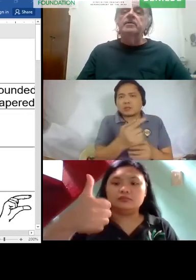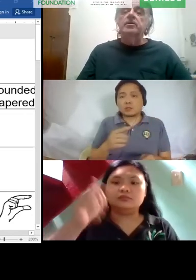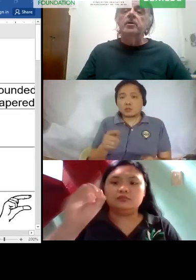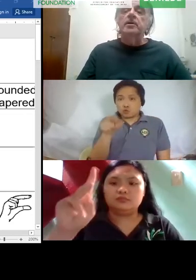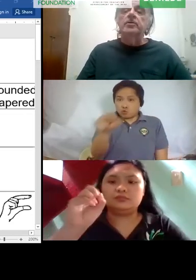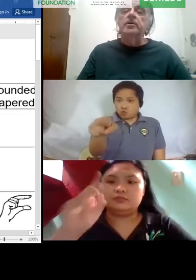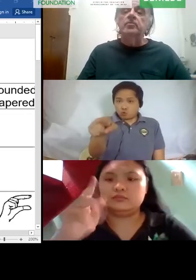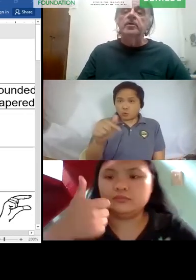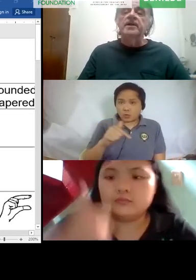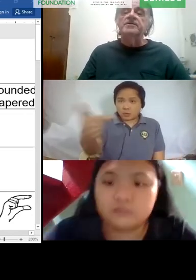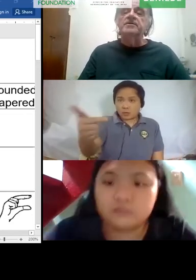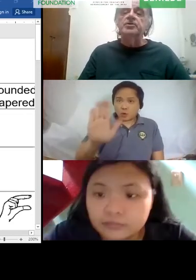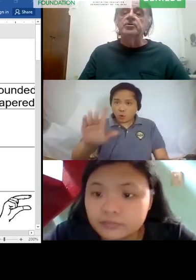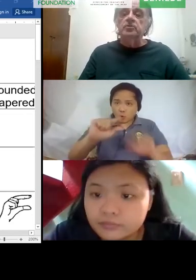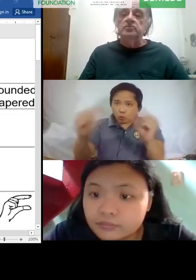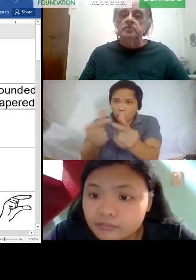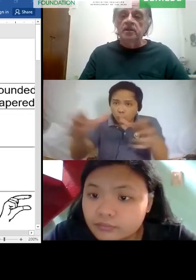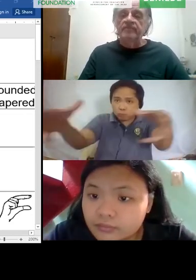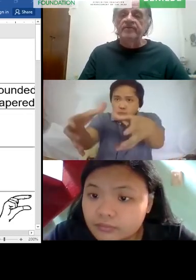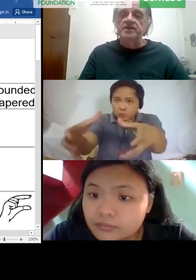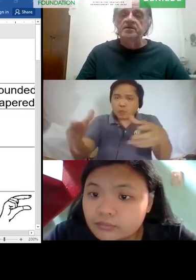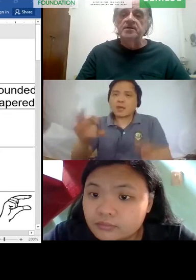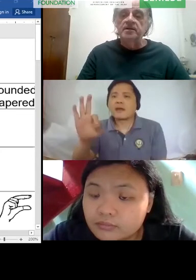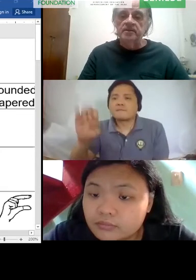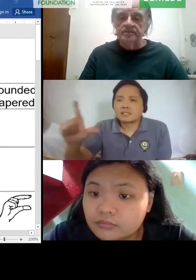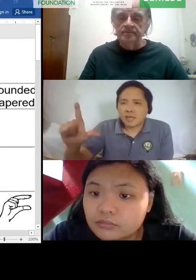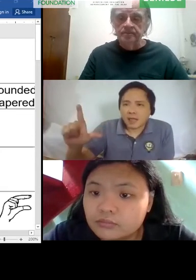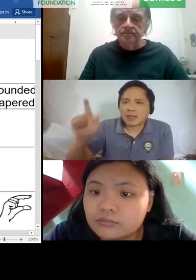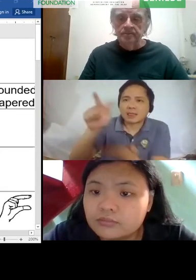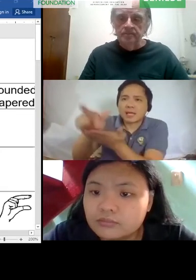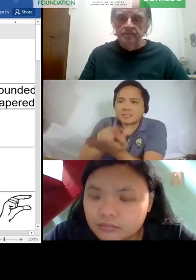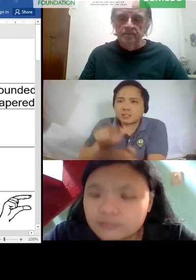with lesson 2, FSL signs.